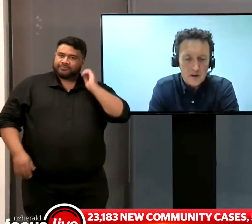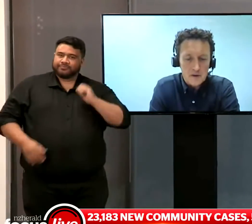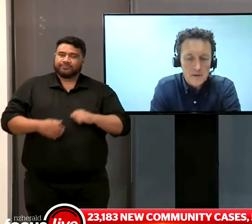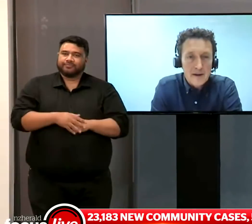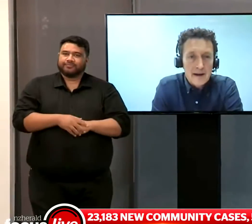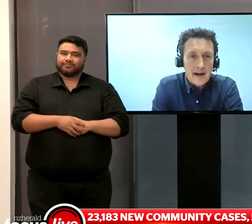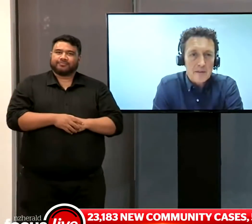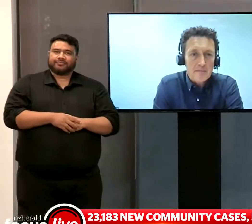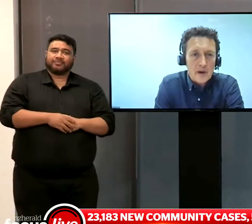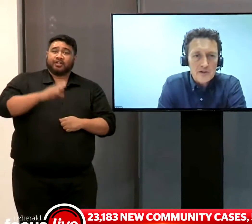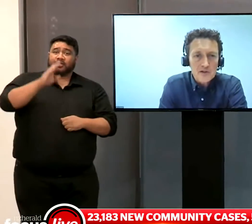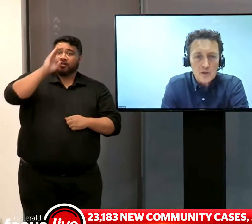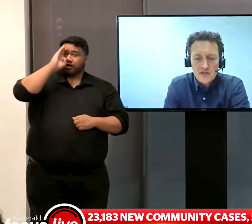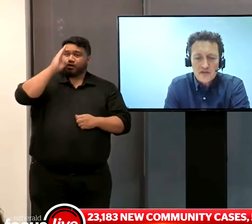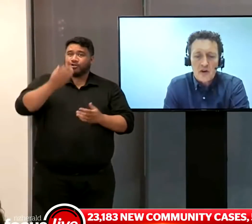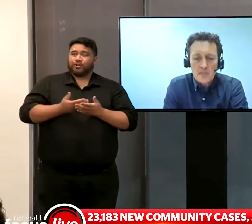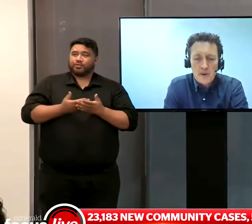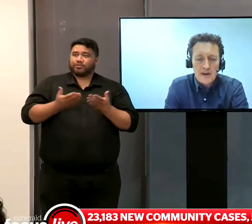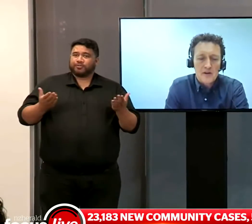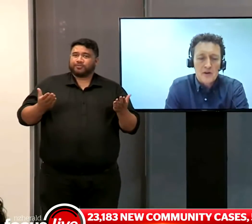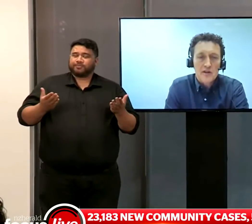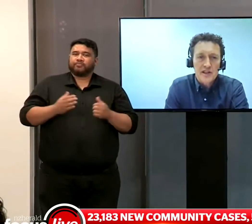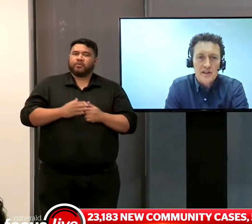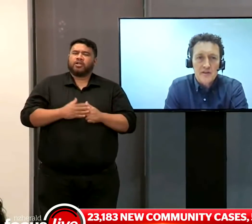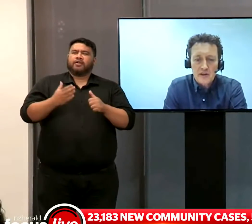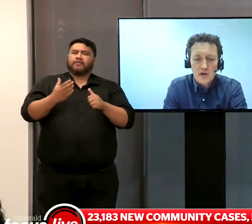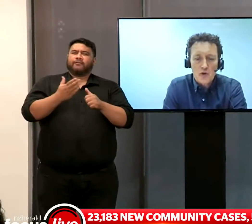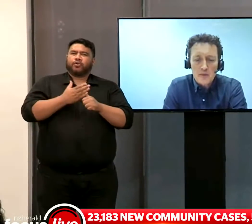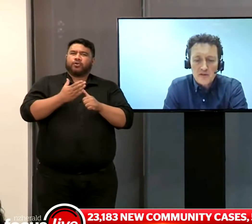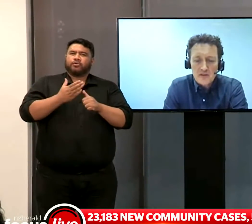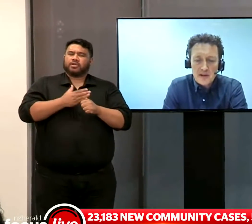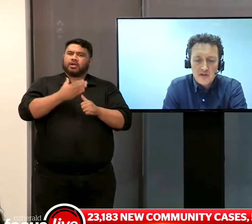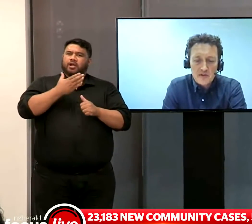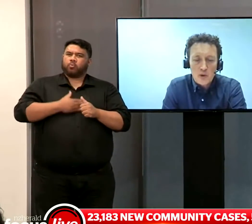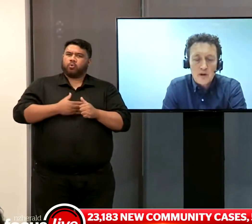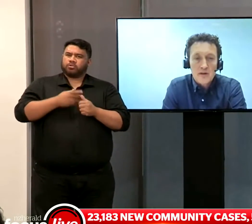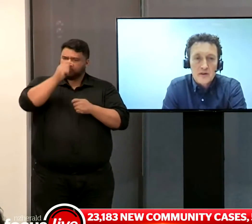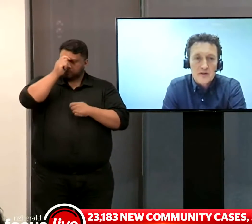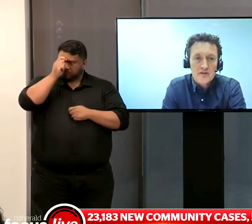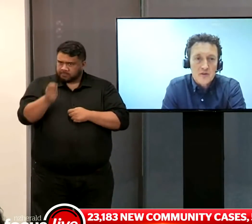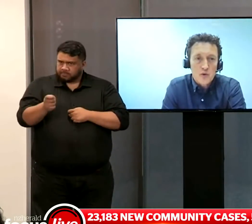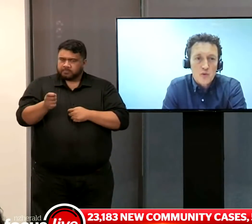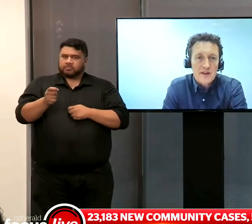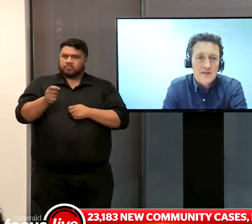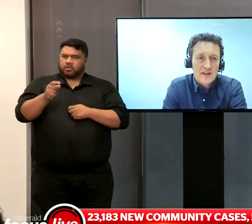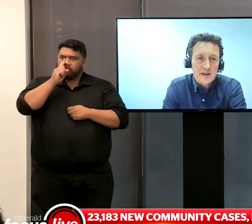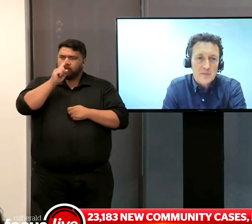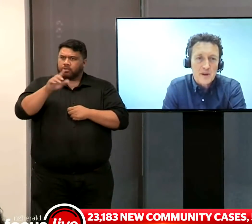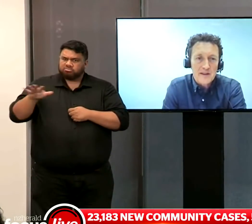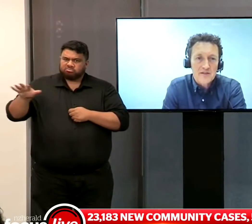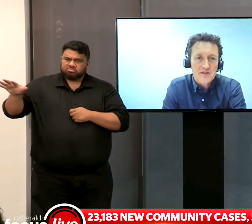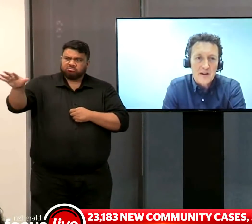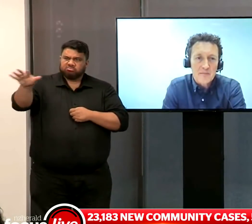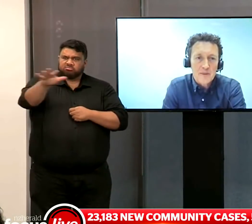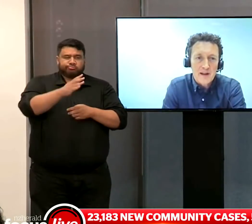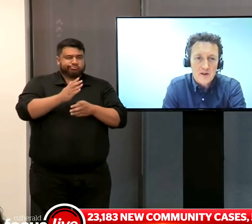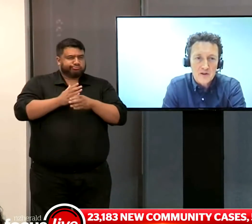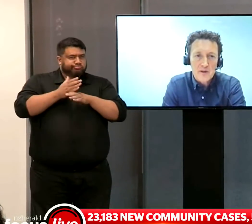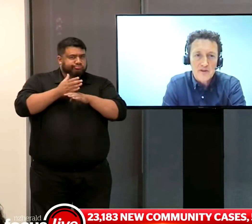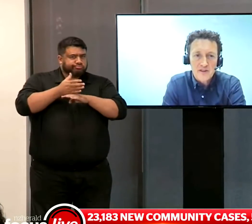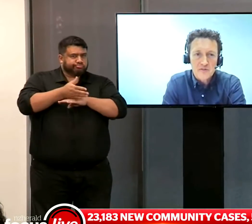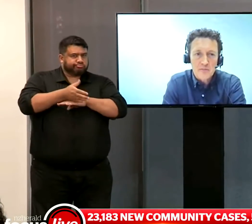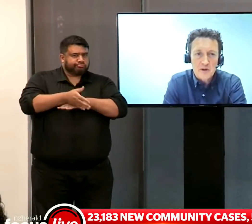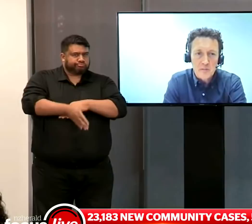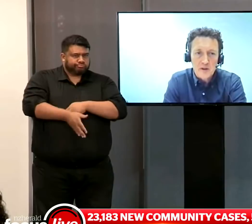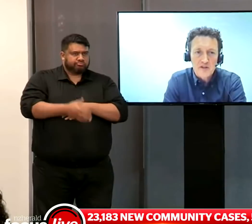Kia ora koutou. I just want to start by acknowledging the enormous amount of work that's already taking place in